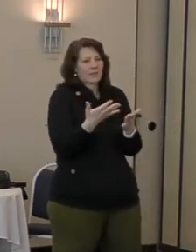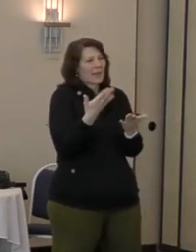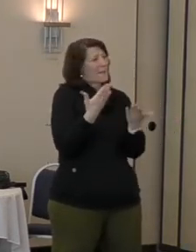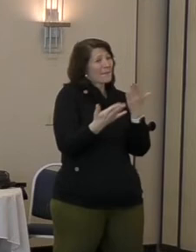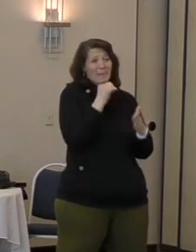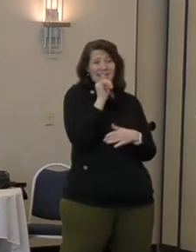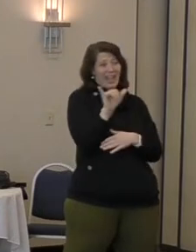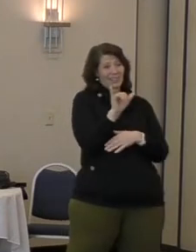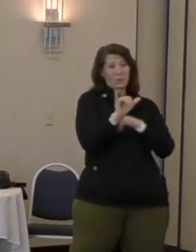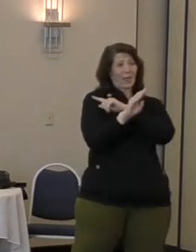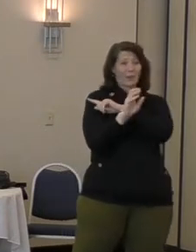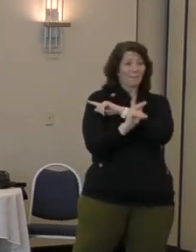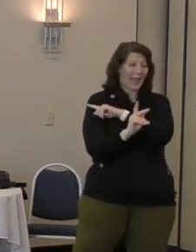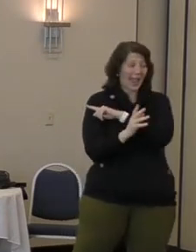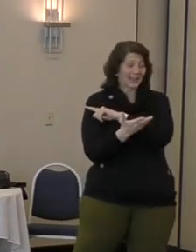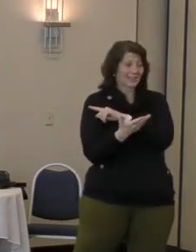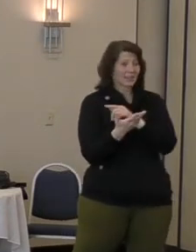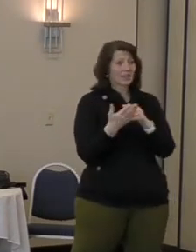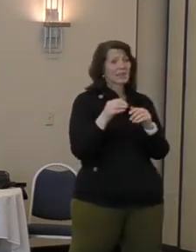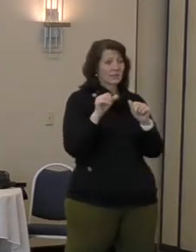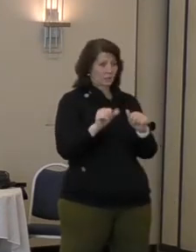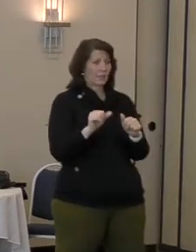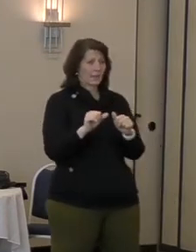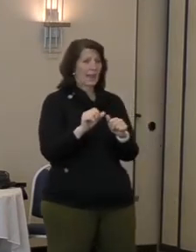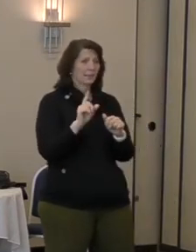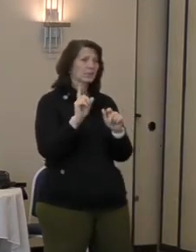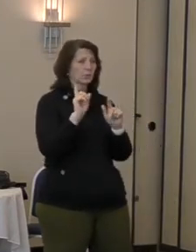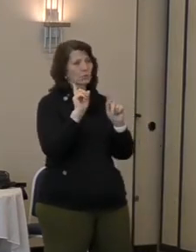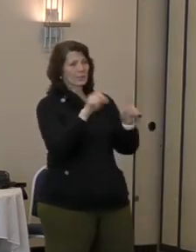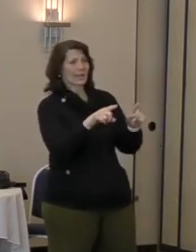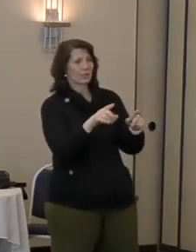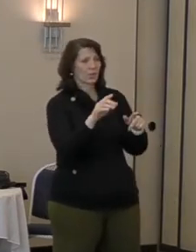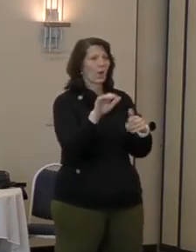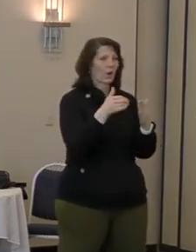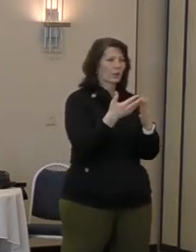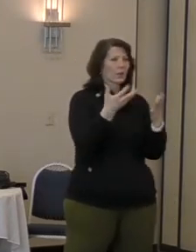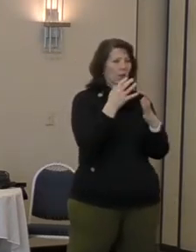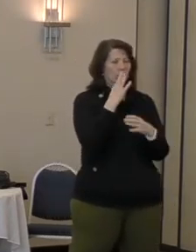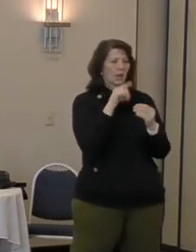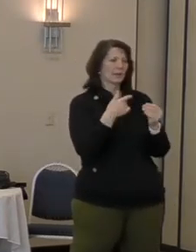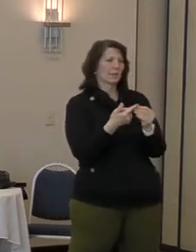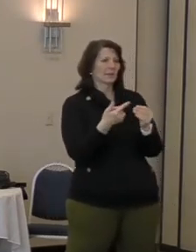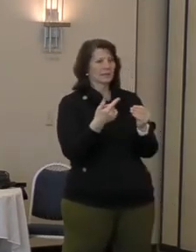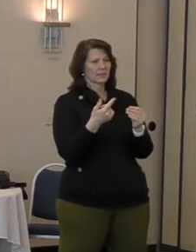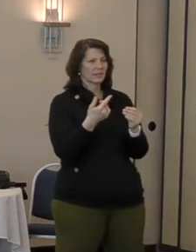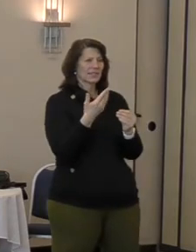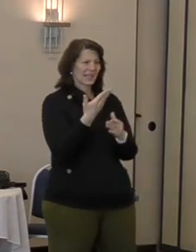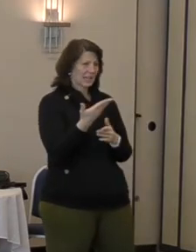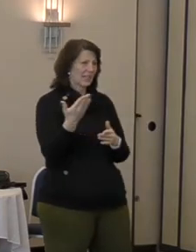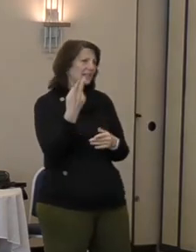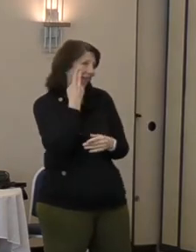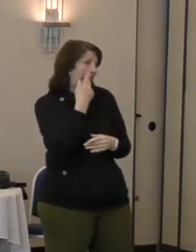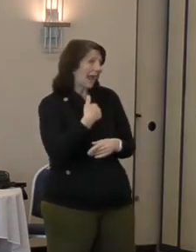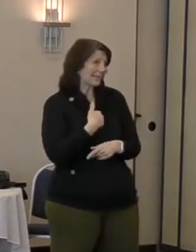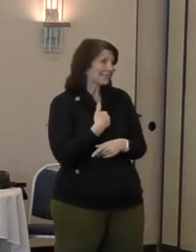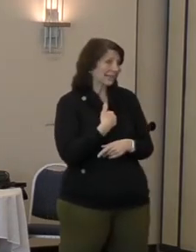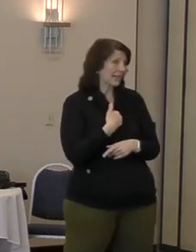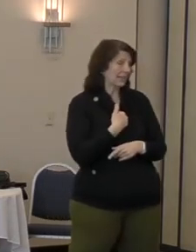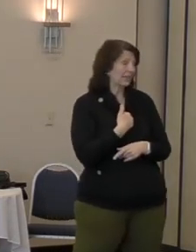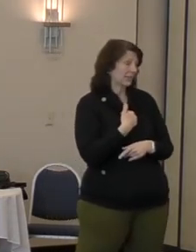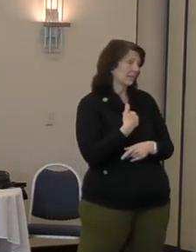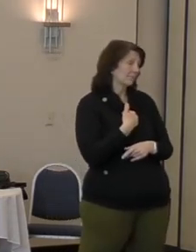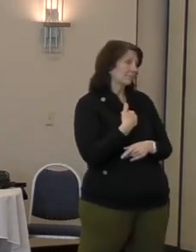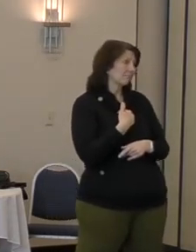backs, but they should be able to get to all of it. And so what I want to talk about is kind of some things I see.